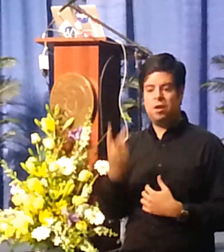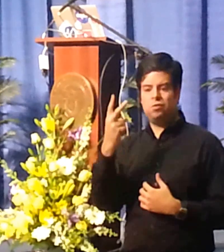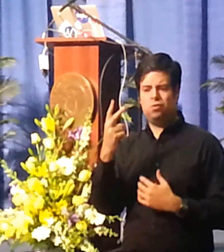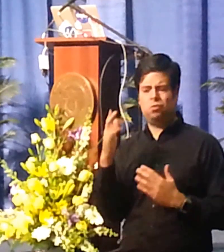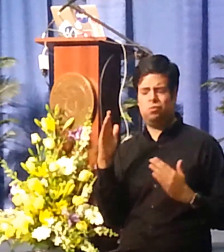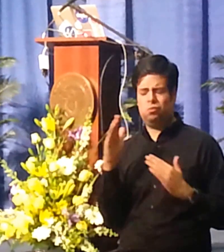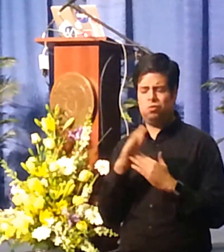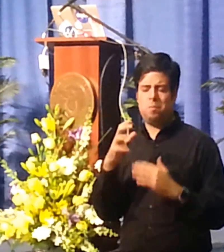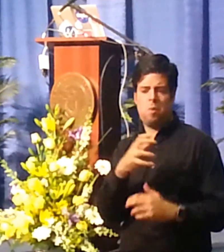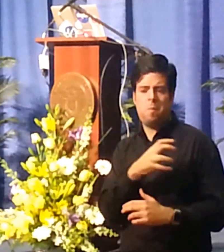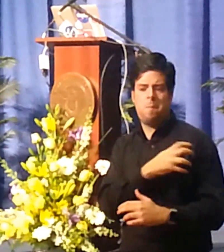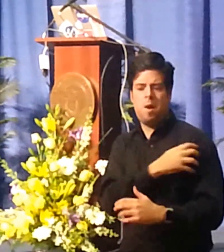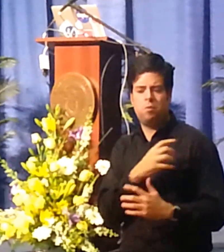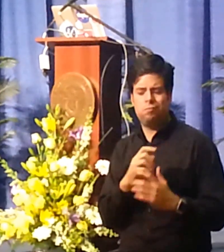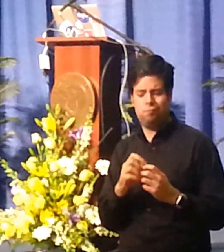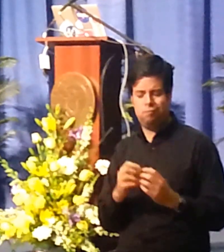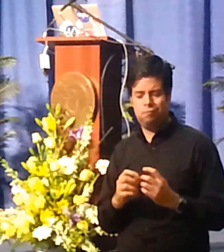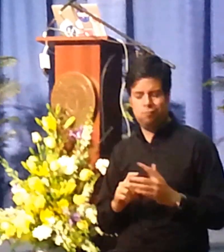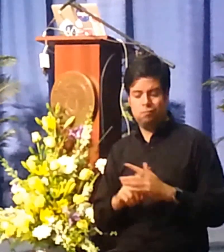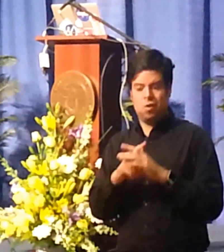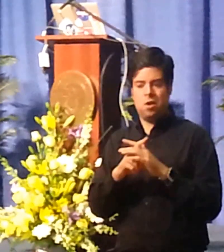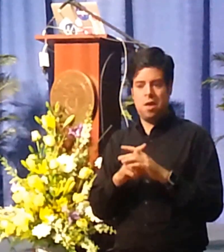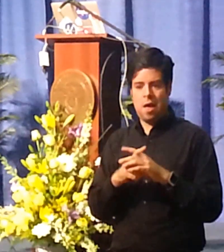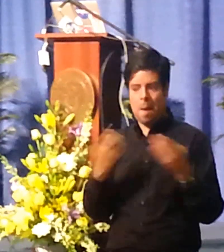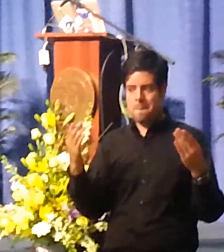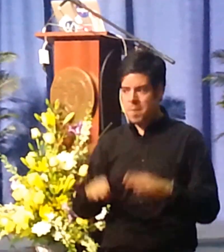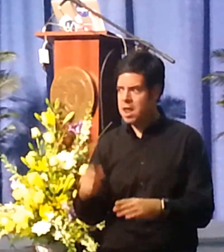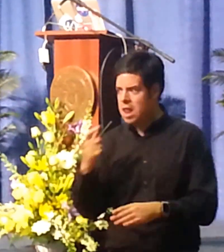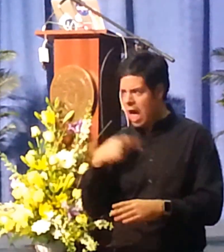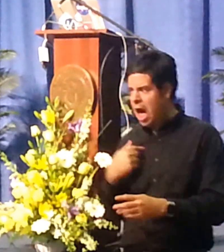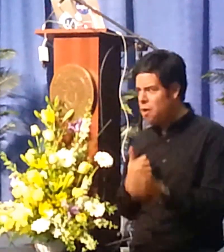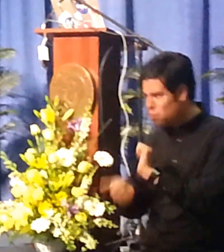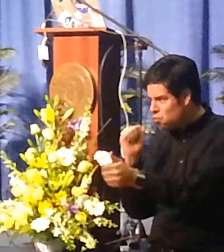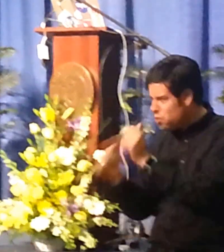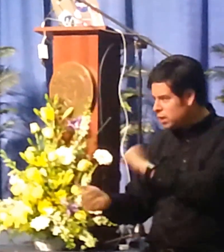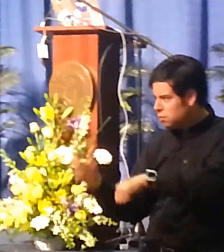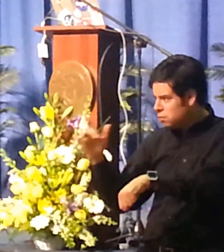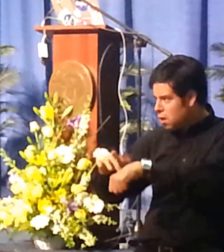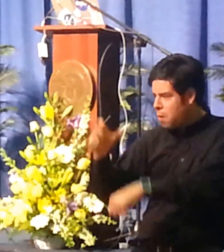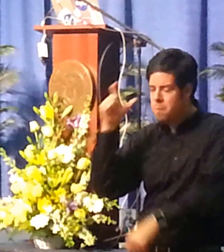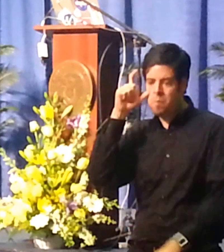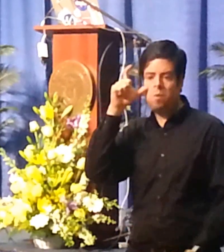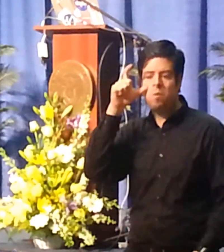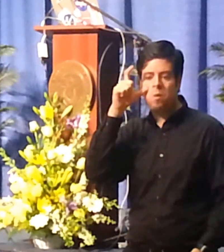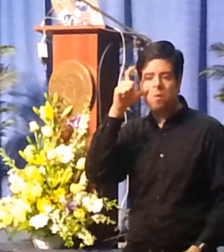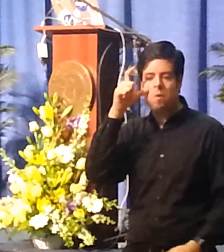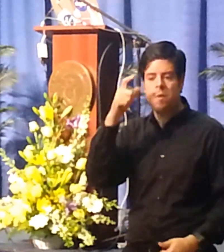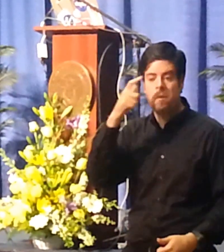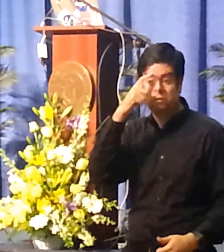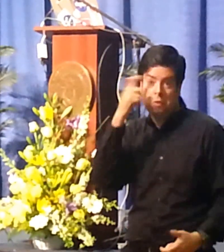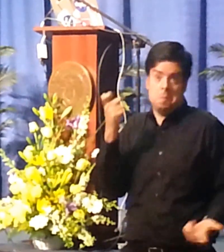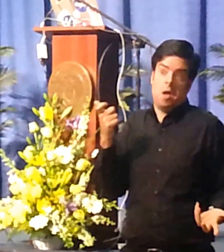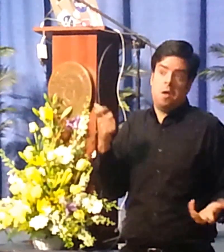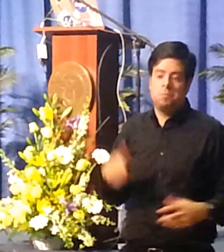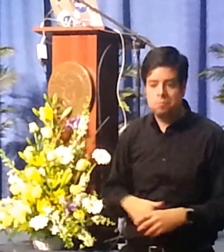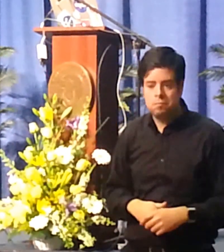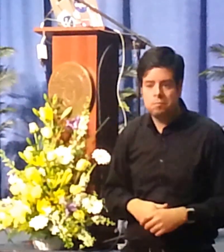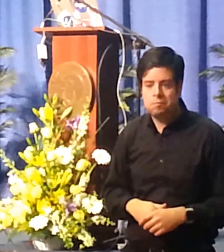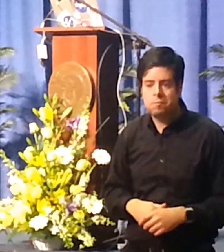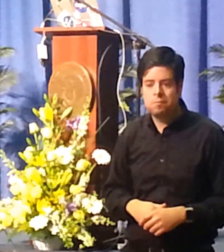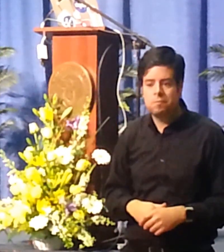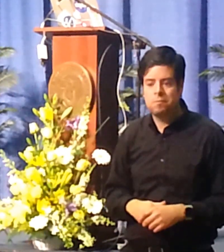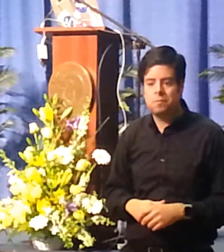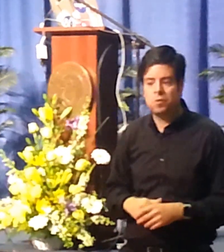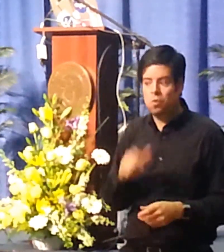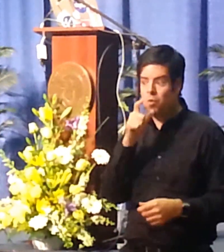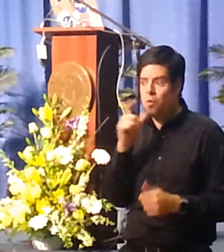that emerged and made a bet with each other. I'll race you to the moon just cause whoever